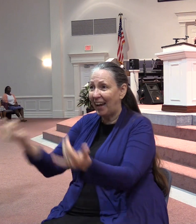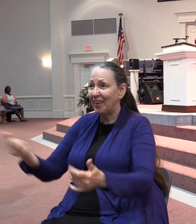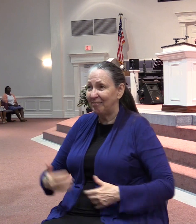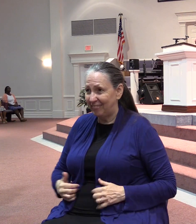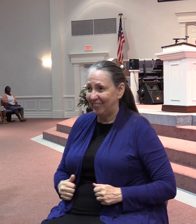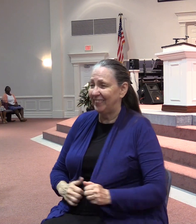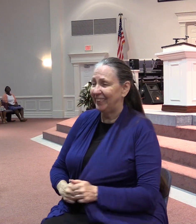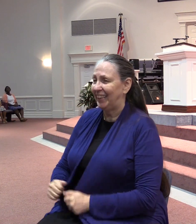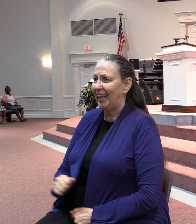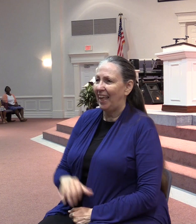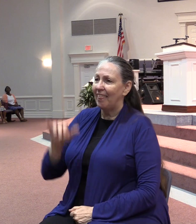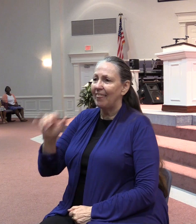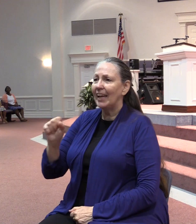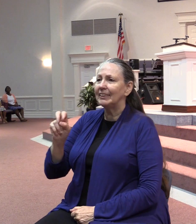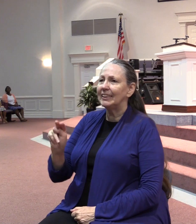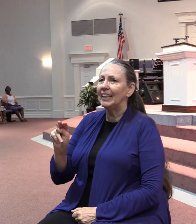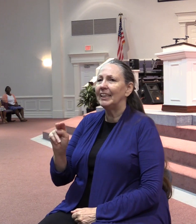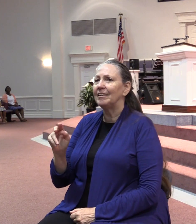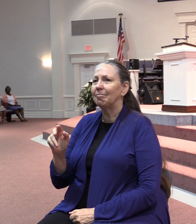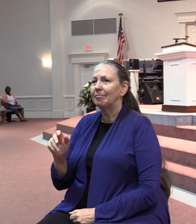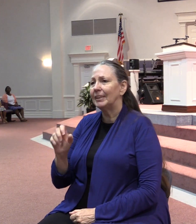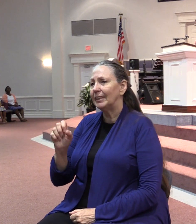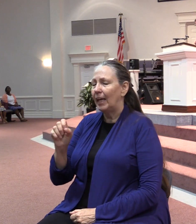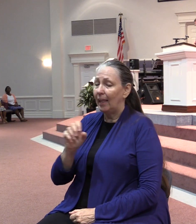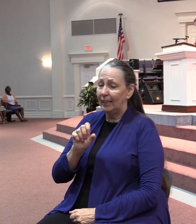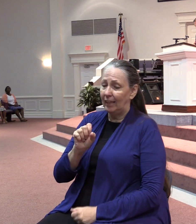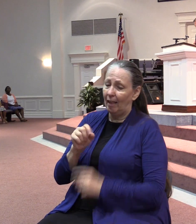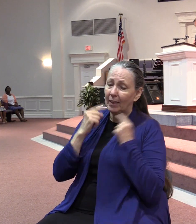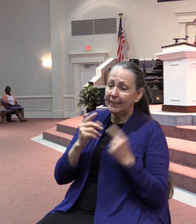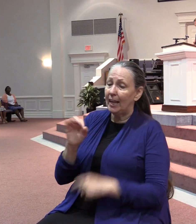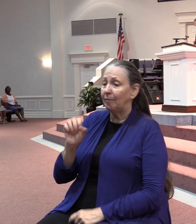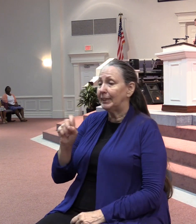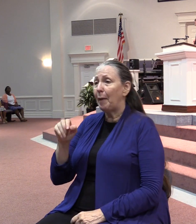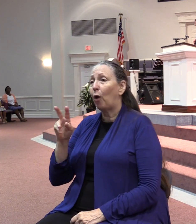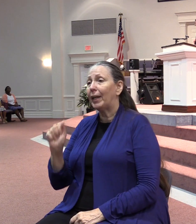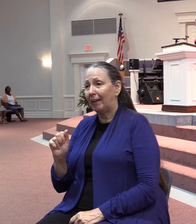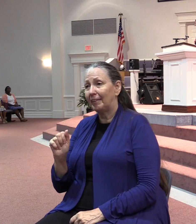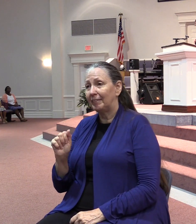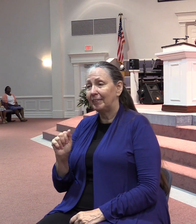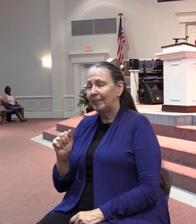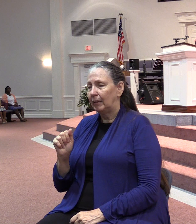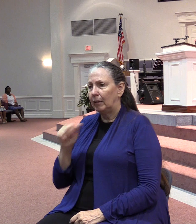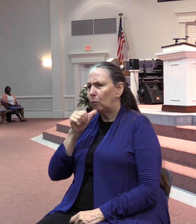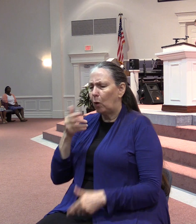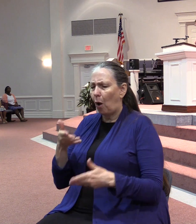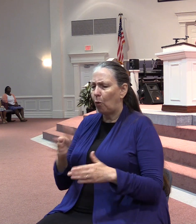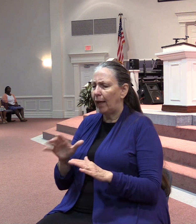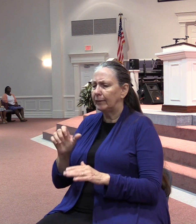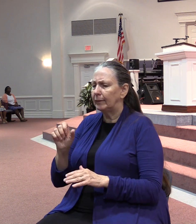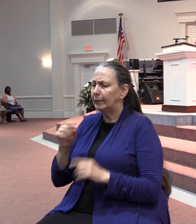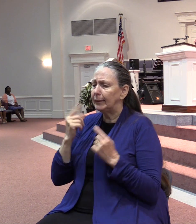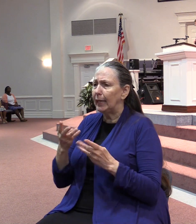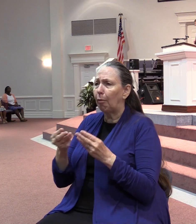That's the sin of Samaria. And if we don't allow sins to be